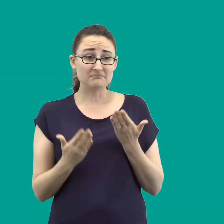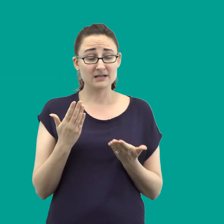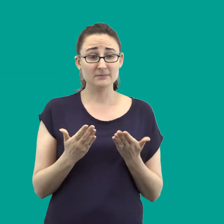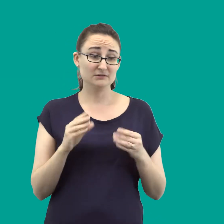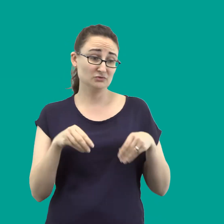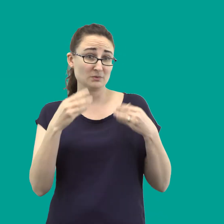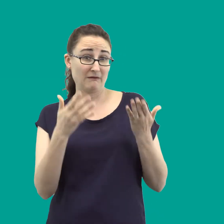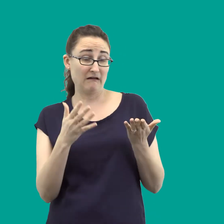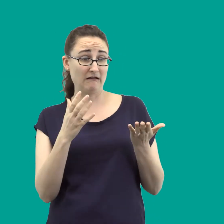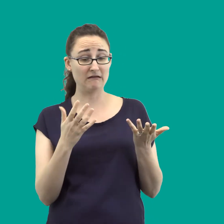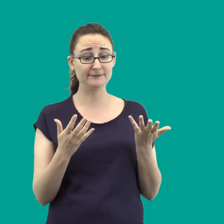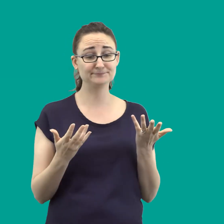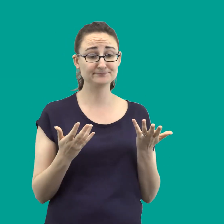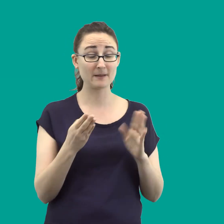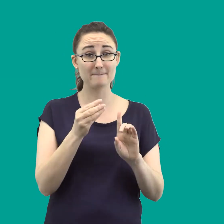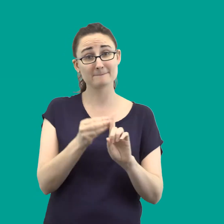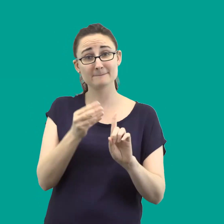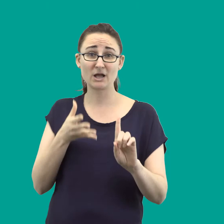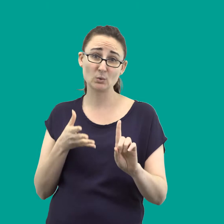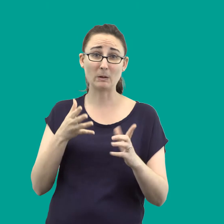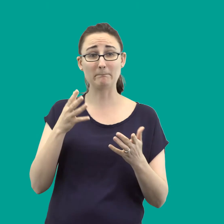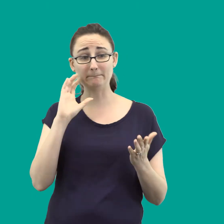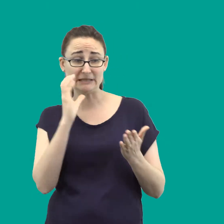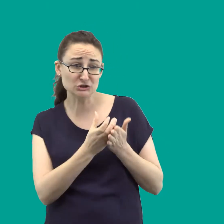Maybe you could provide some background picture